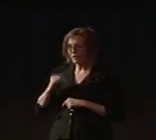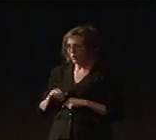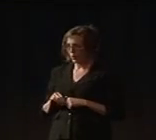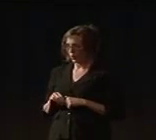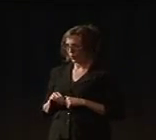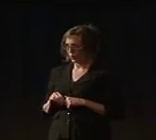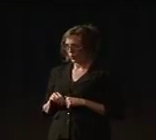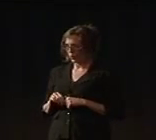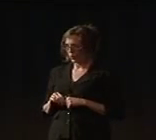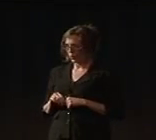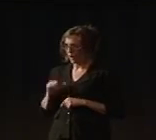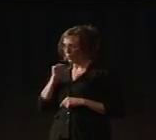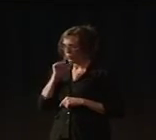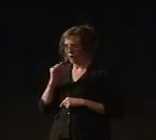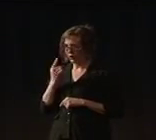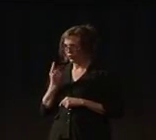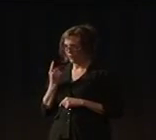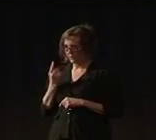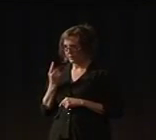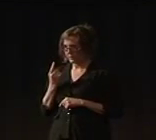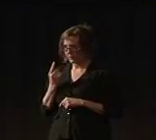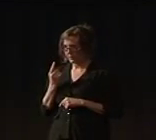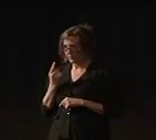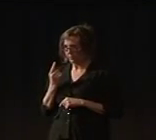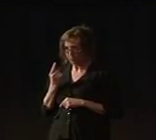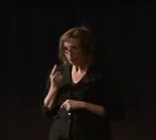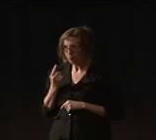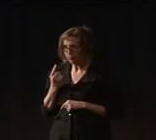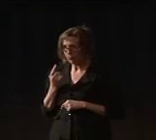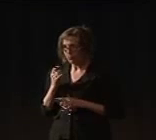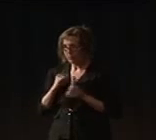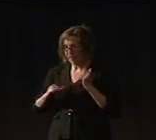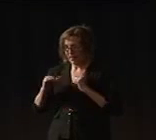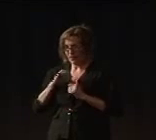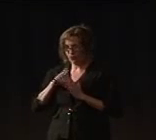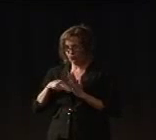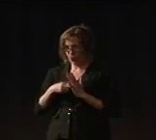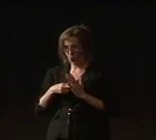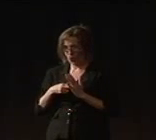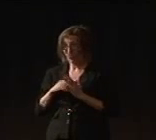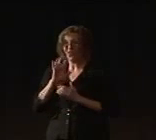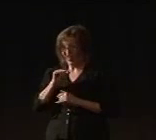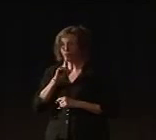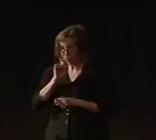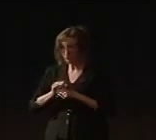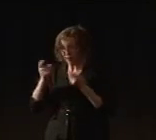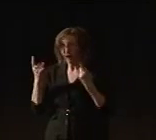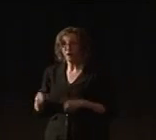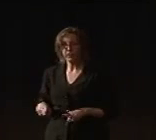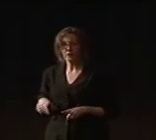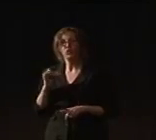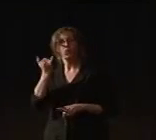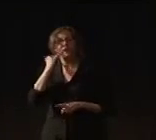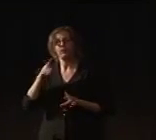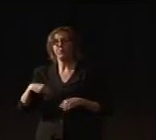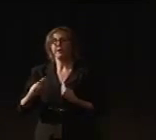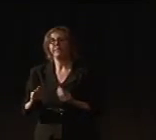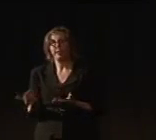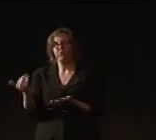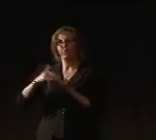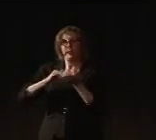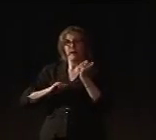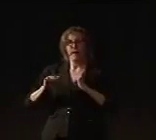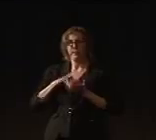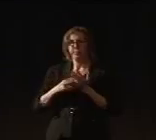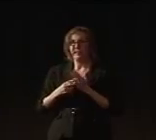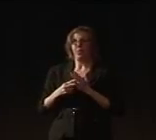role, that this was the situation in which the real Indian situation was. Because when you do this simulation of climate change, that you do that is,